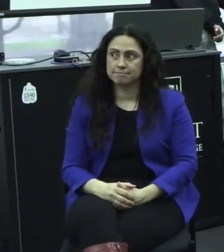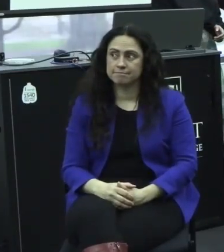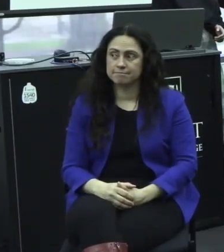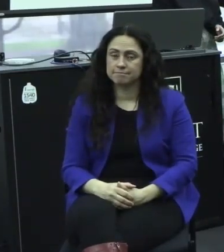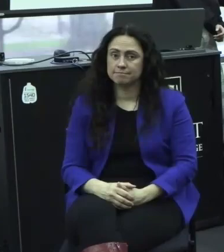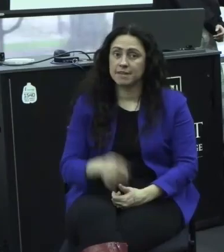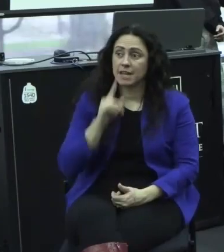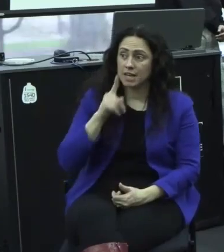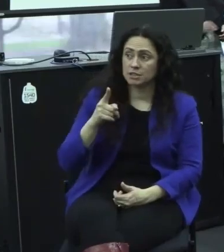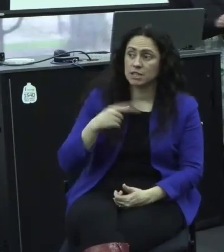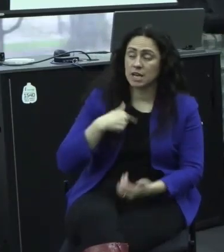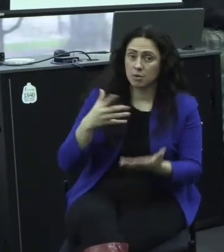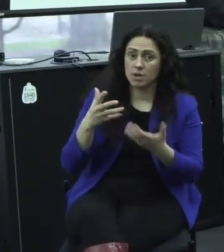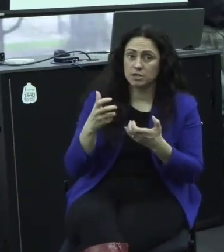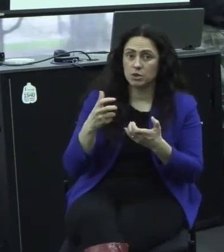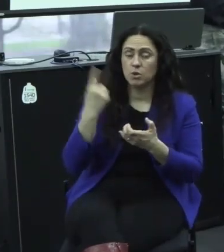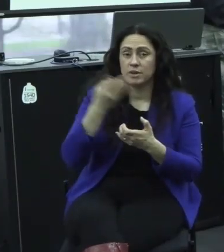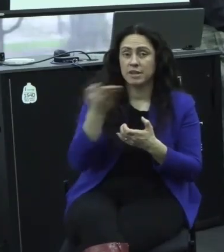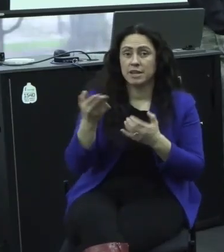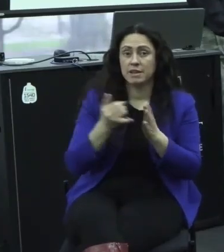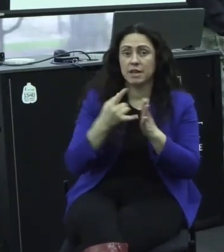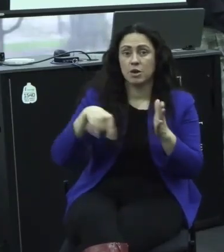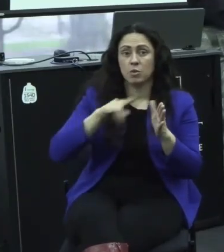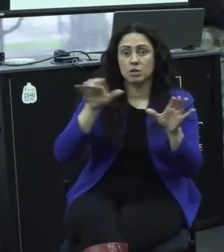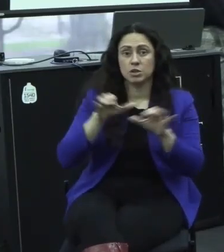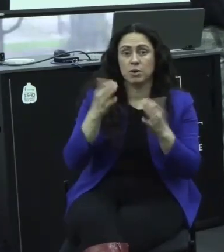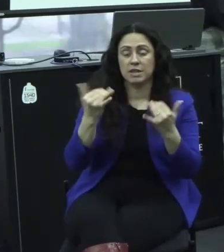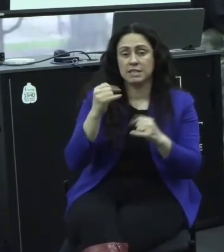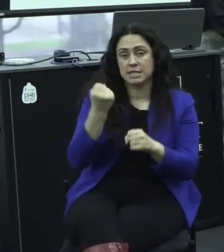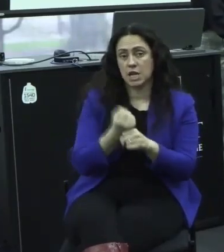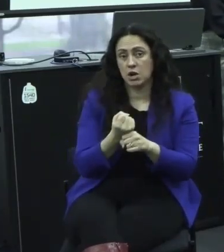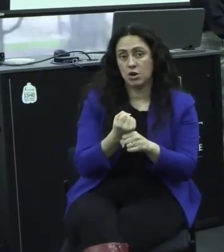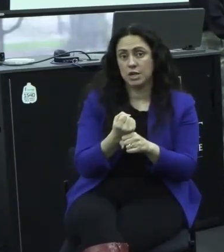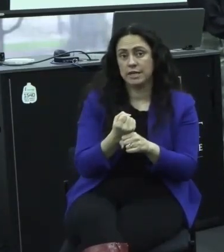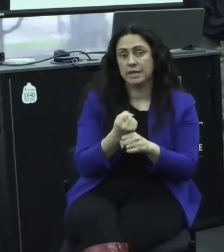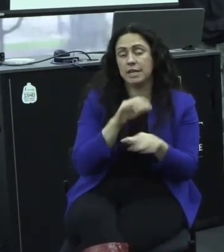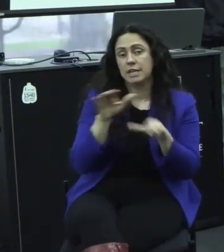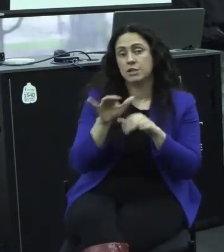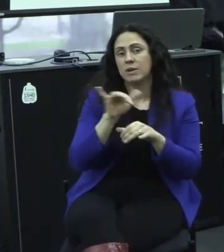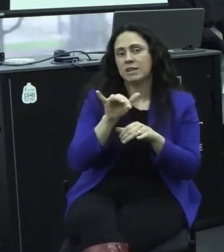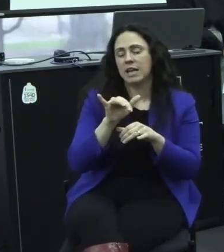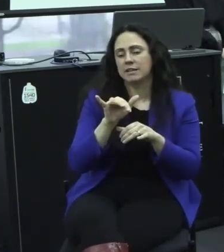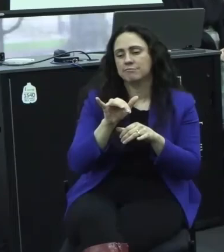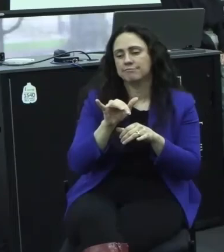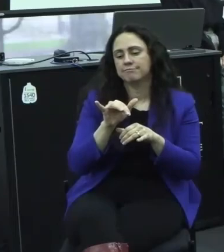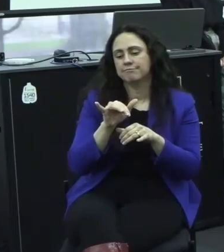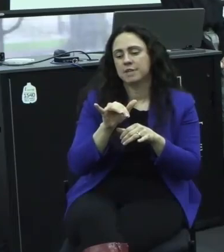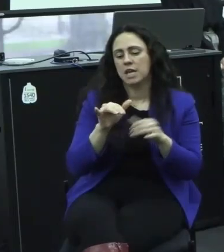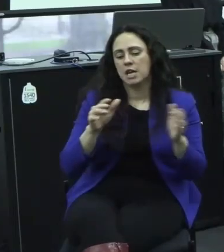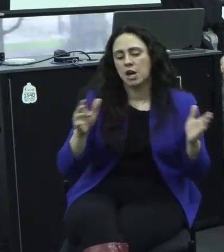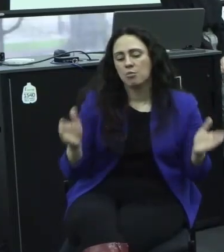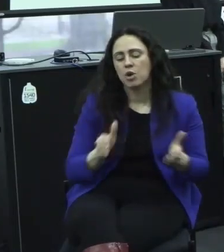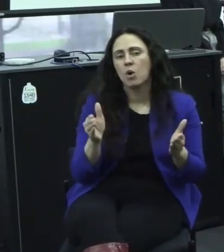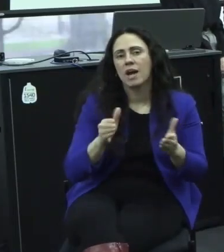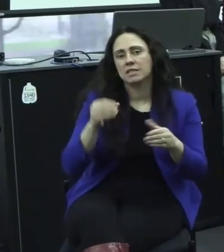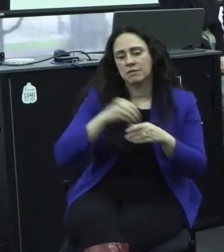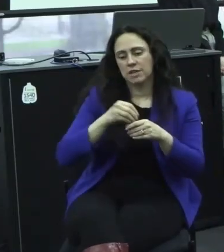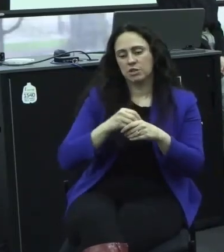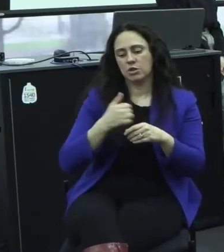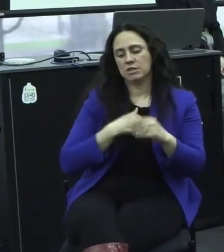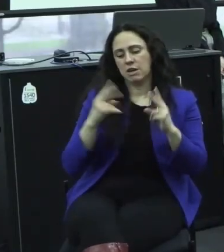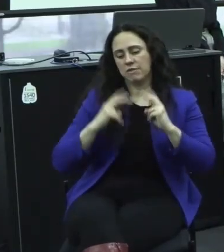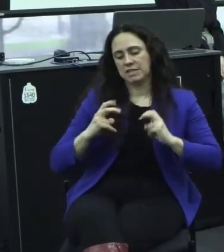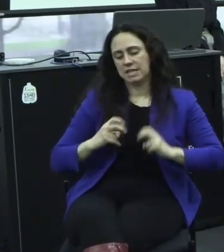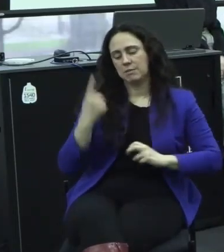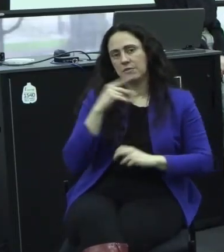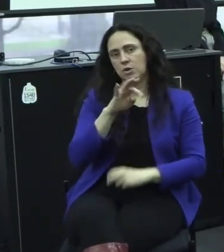Actually, I would. One of the things that we're doing this year is kind of doing like a proactive internal self-assessment of civil